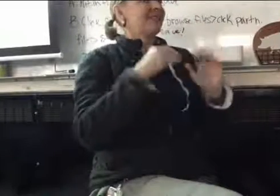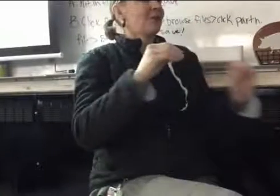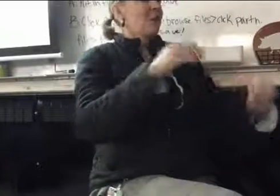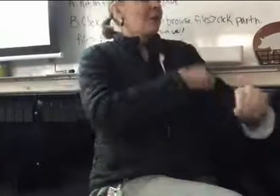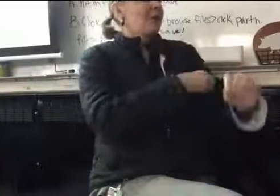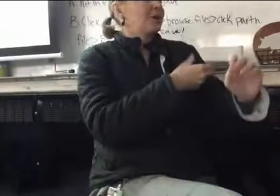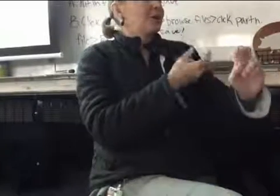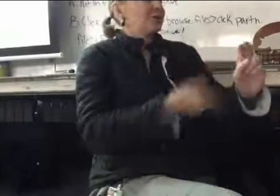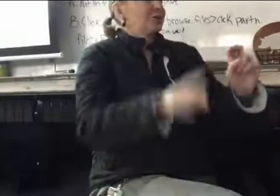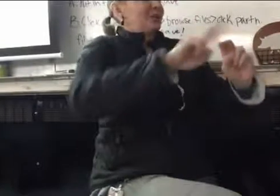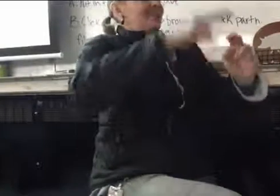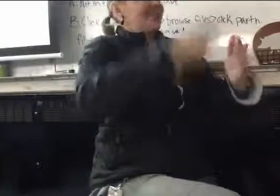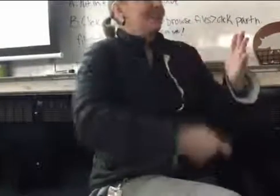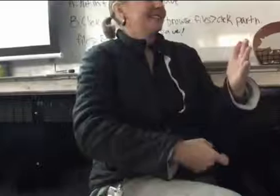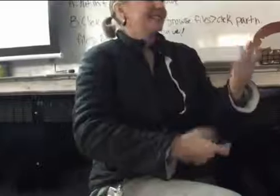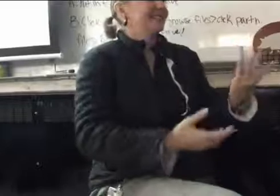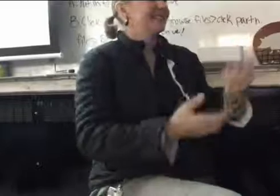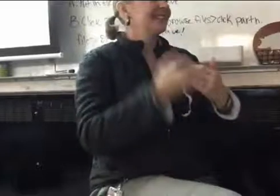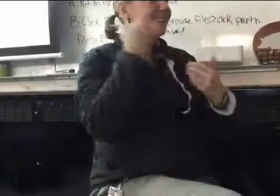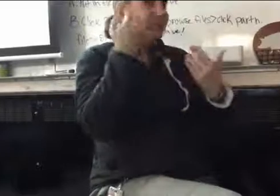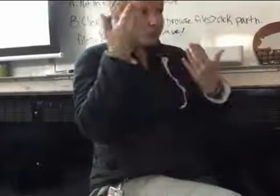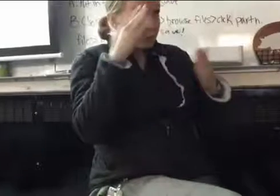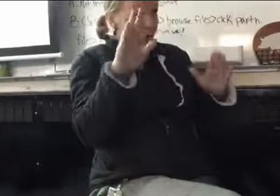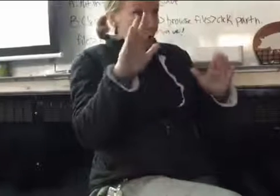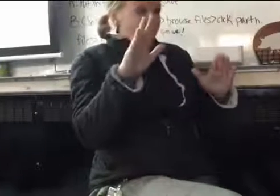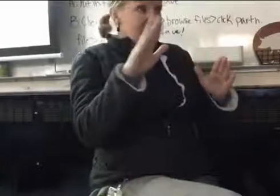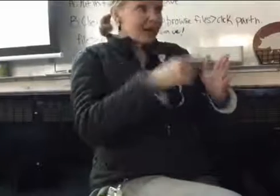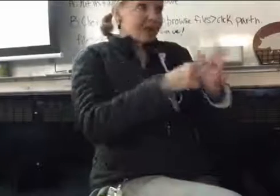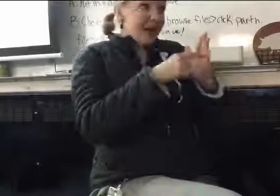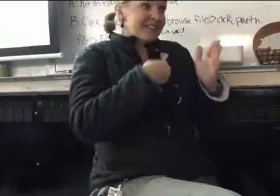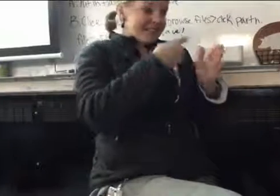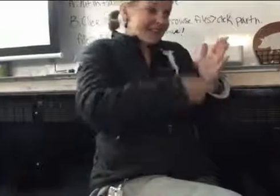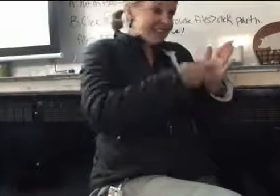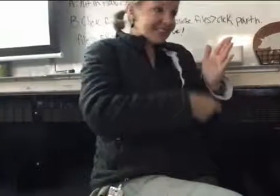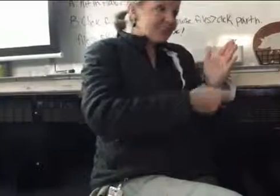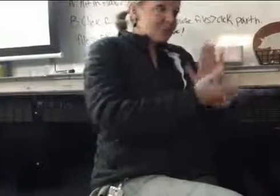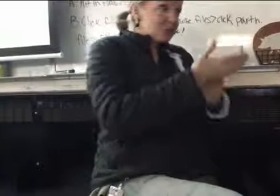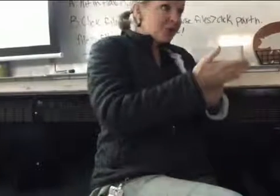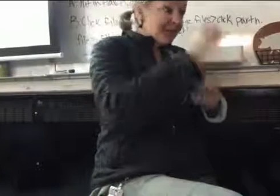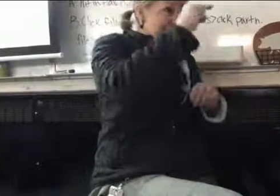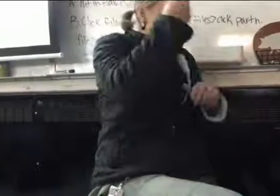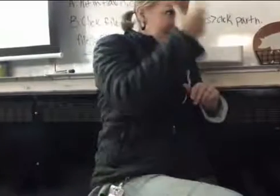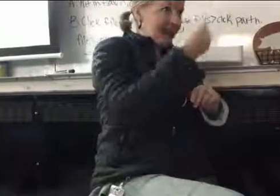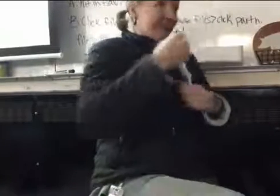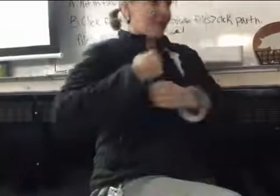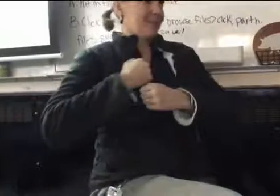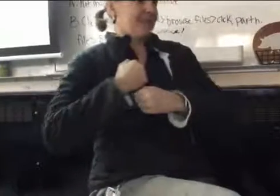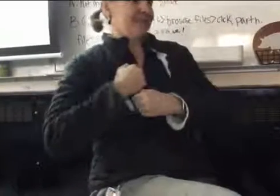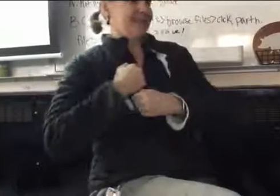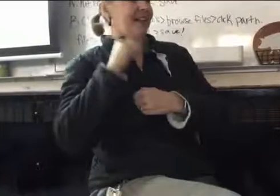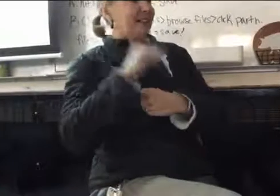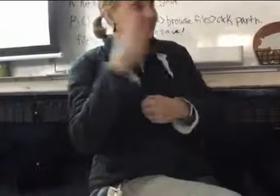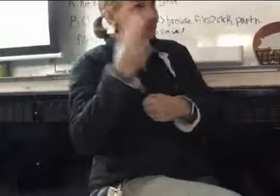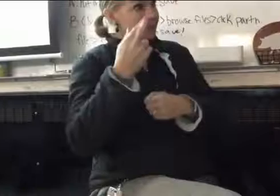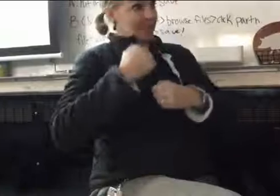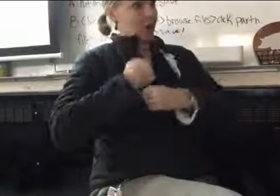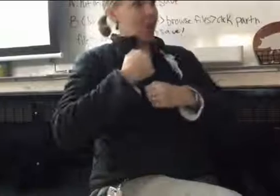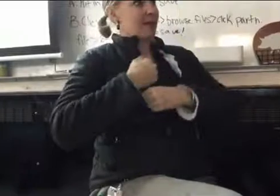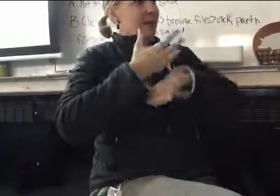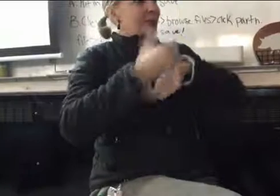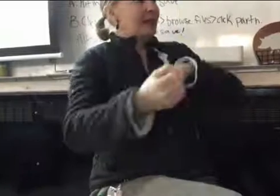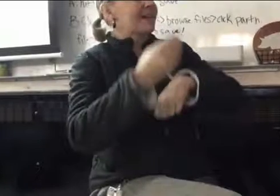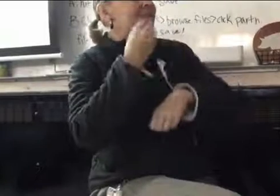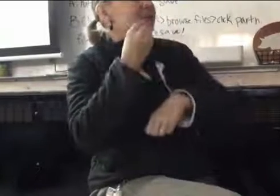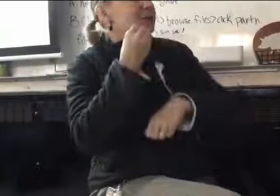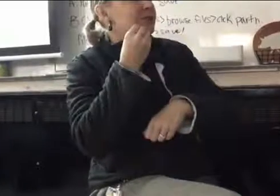or to raise taxes. And if you don't know, you need taxes to run a government and to be able to run an army. It's part of the reason why the army ran out of